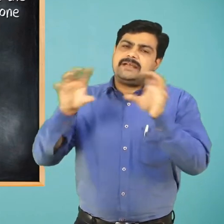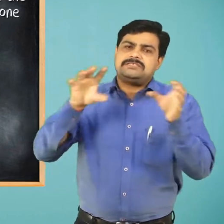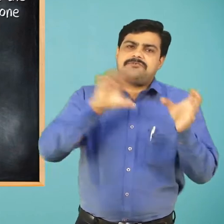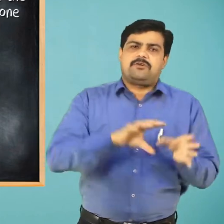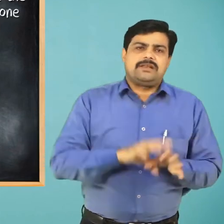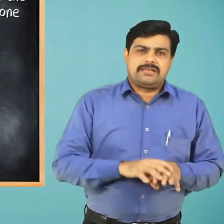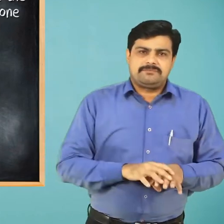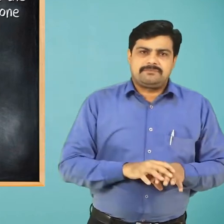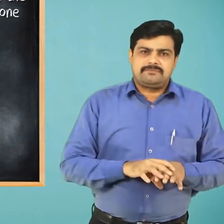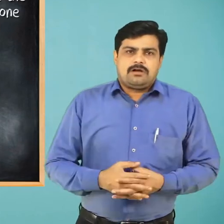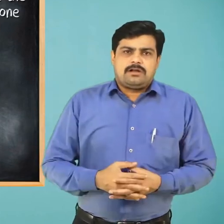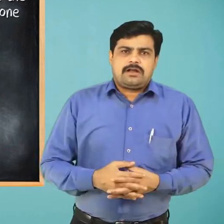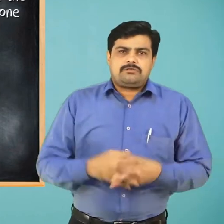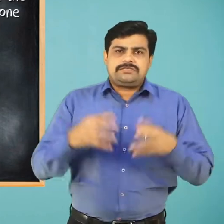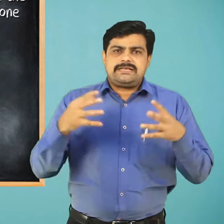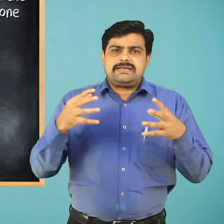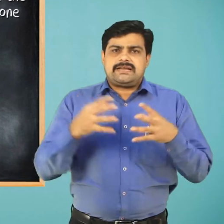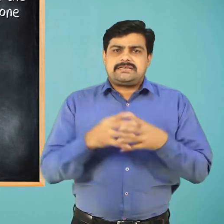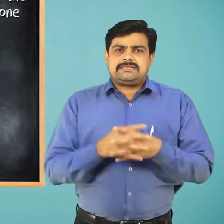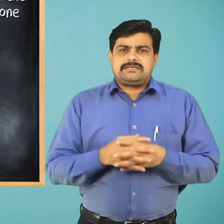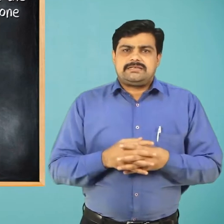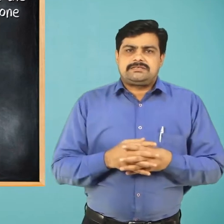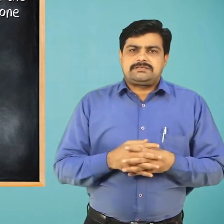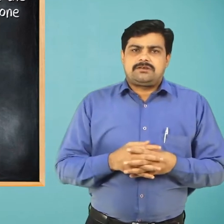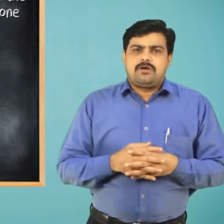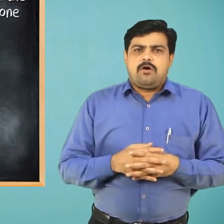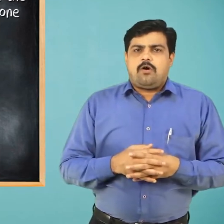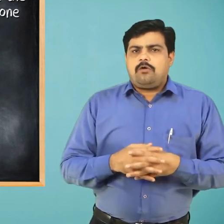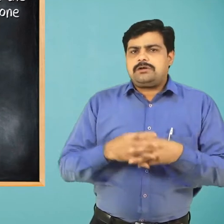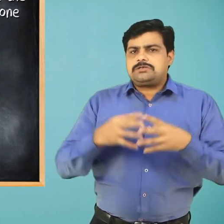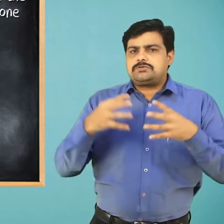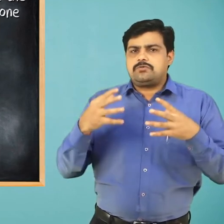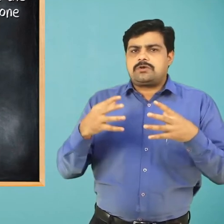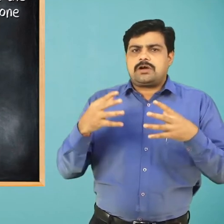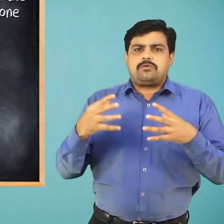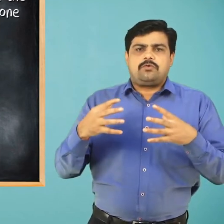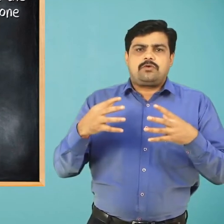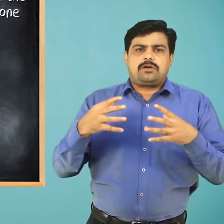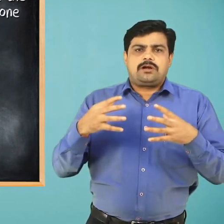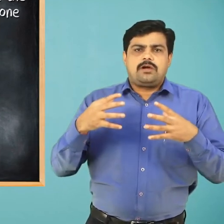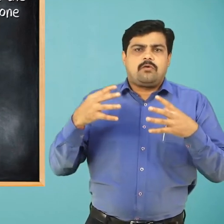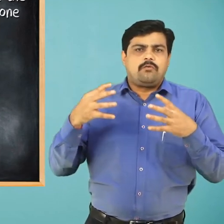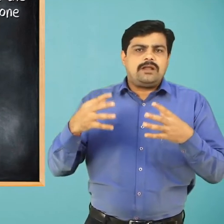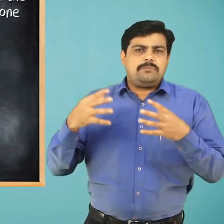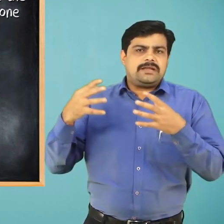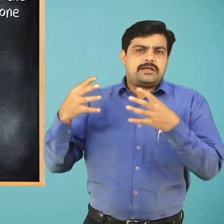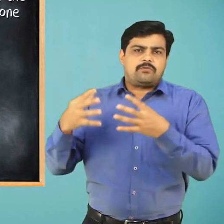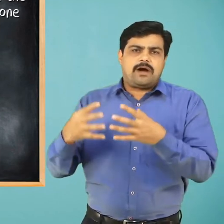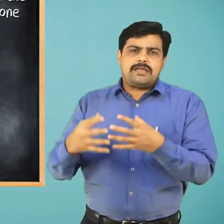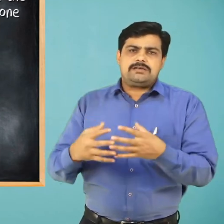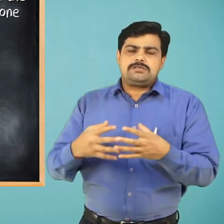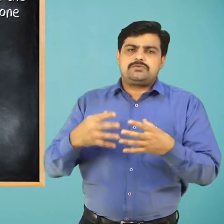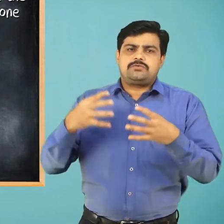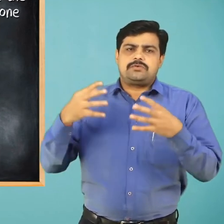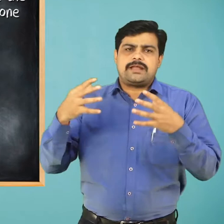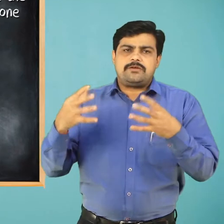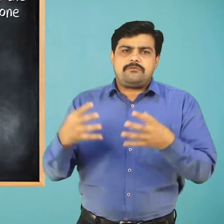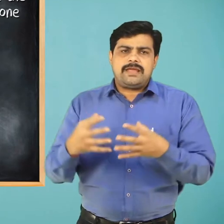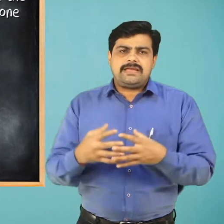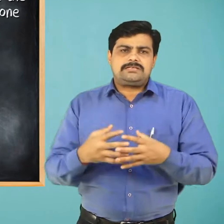passive only. Now see the correct sentence. Over 2 crore will be required to